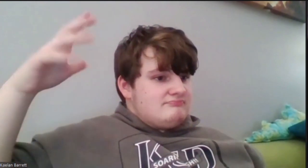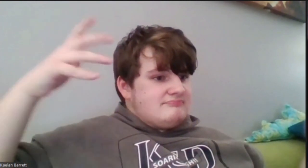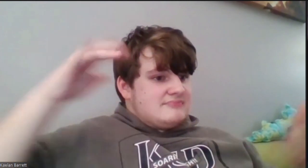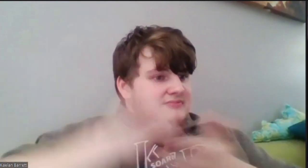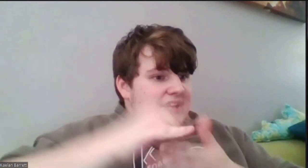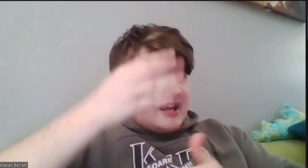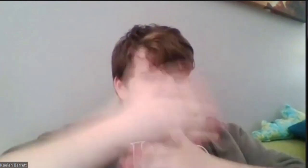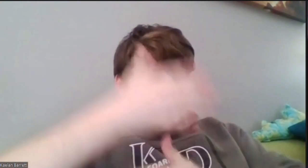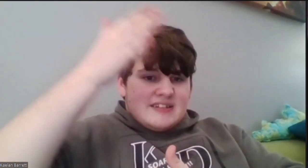and it's time to go,